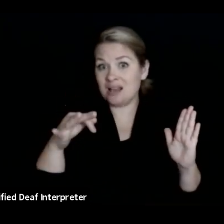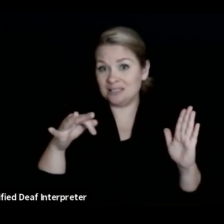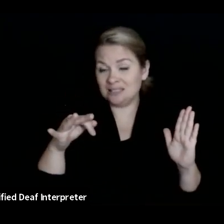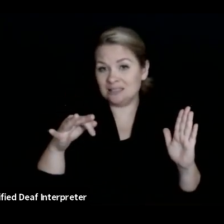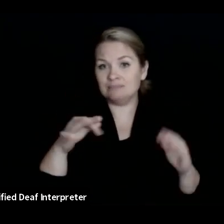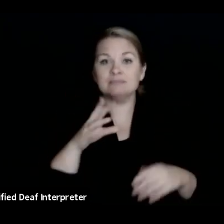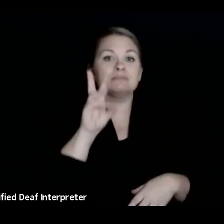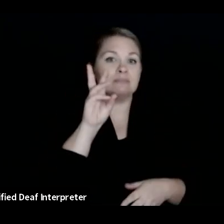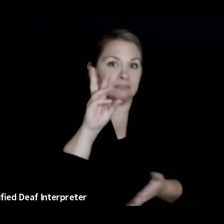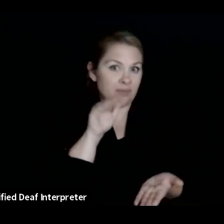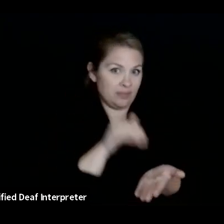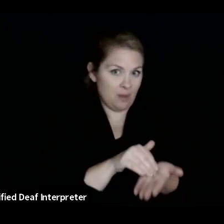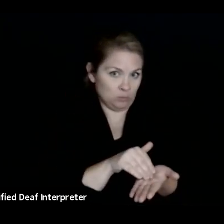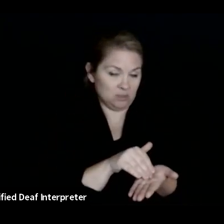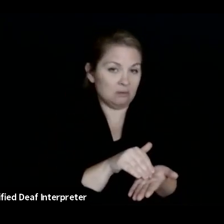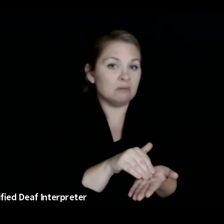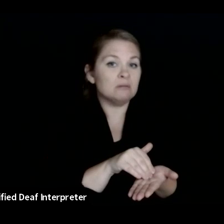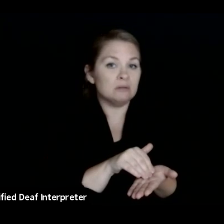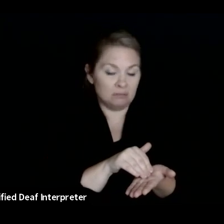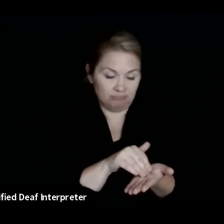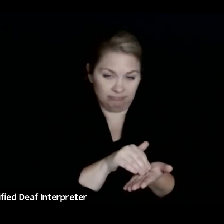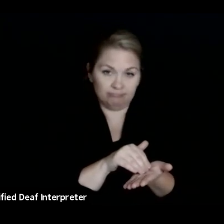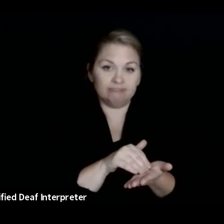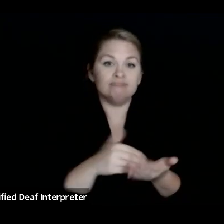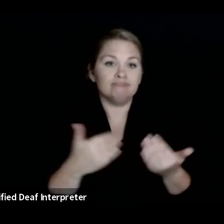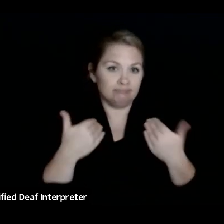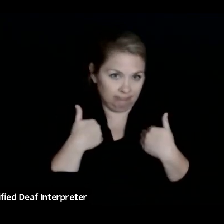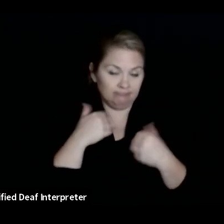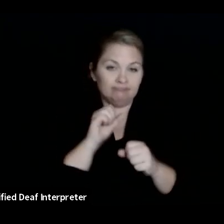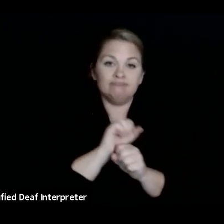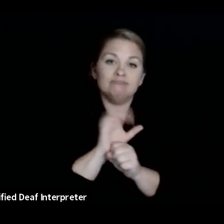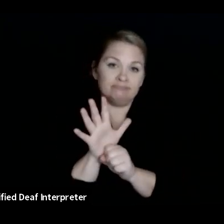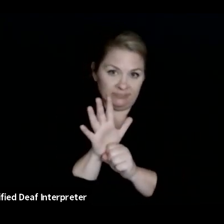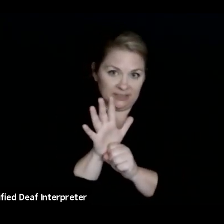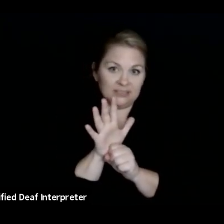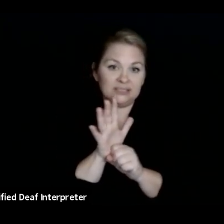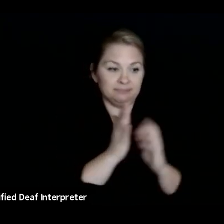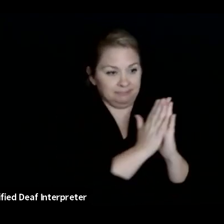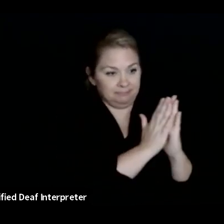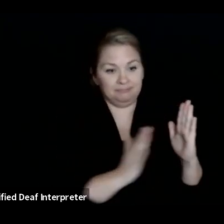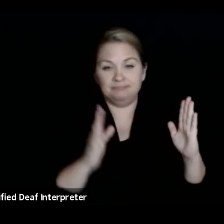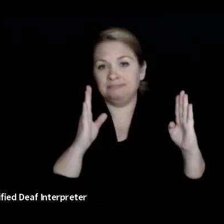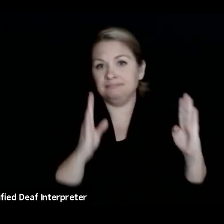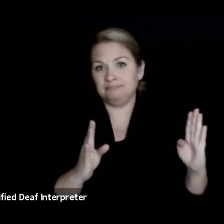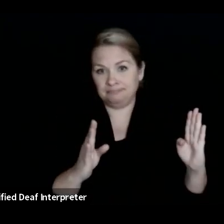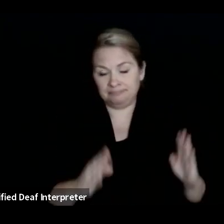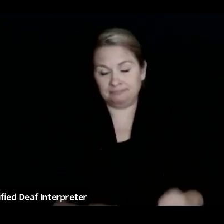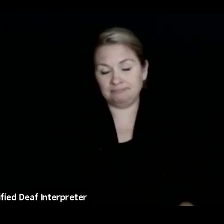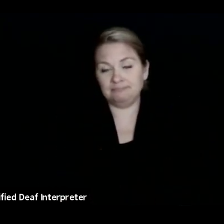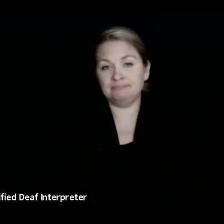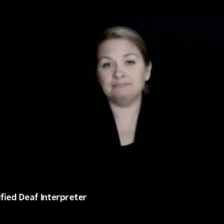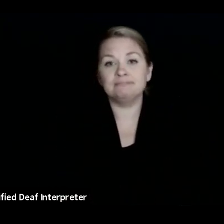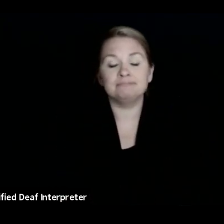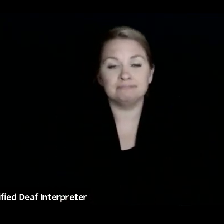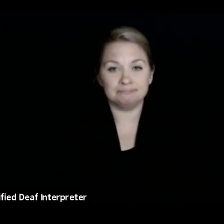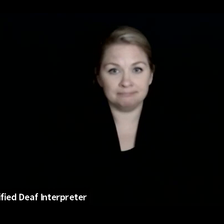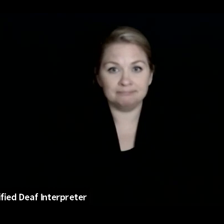seeing, activity in the younger age groups, which would be considered, school